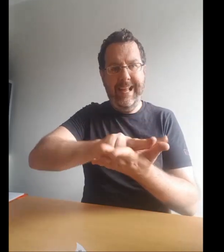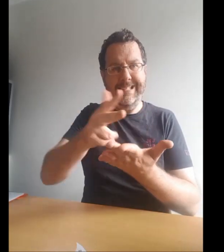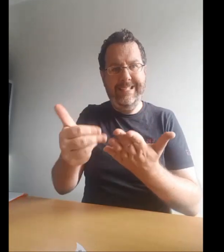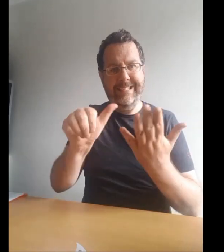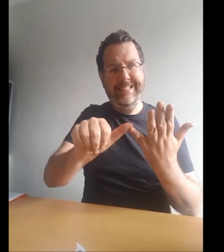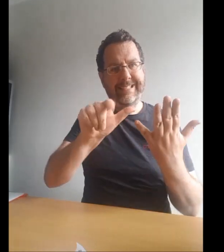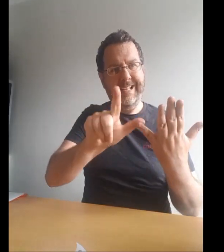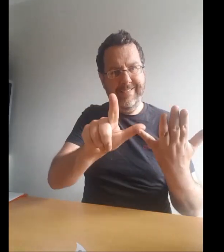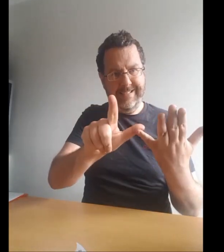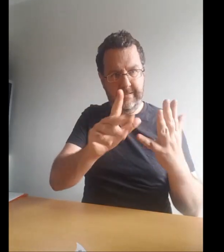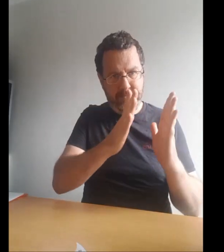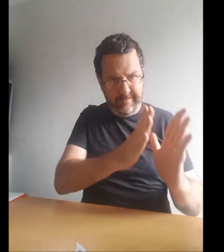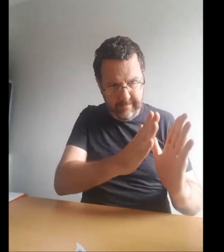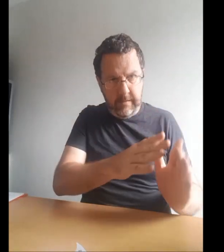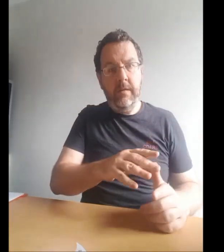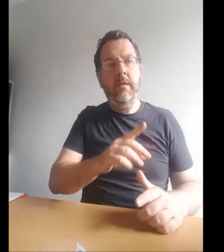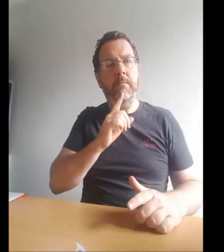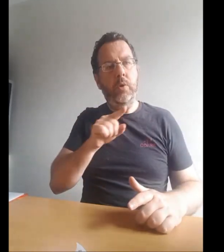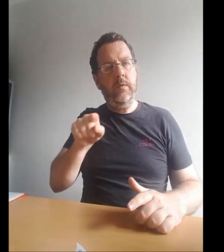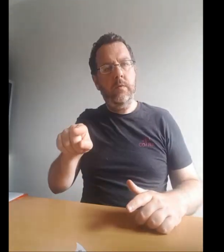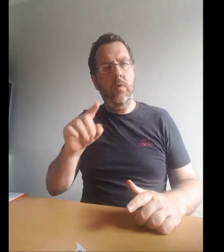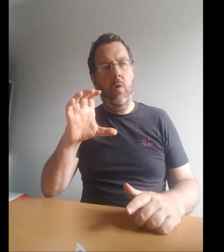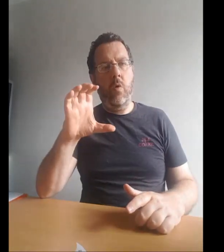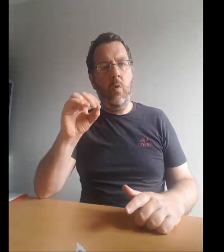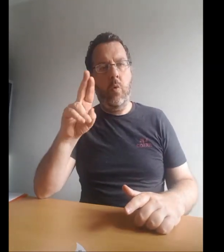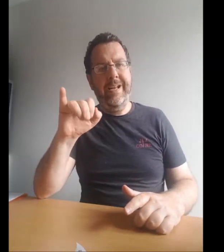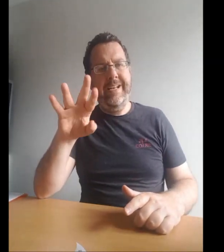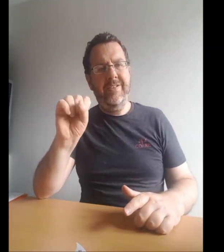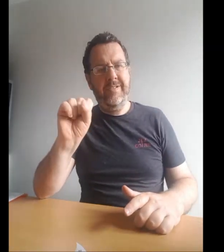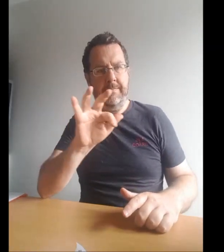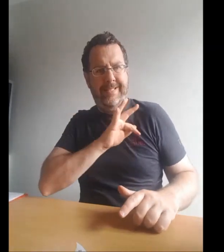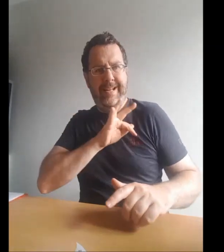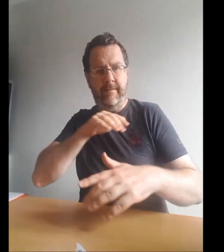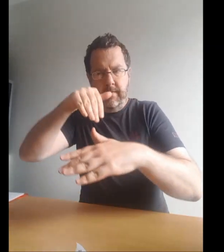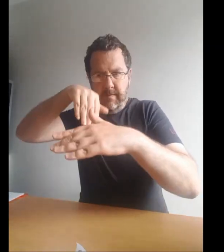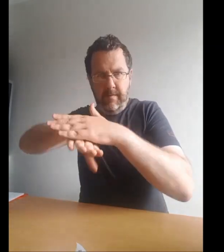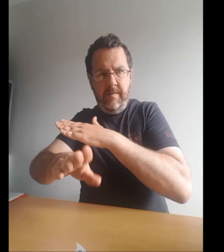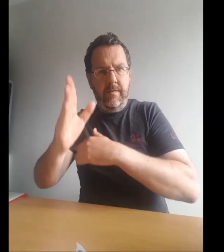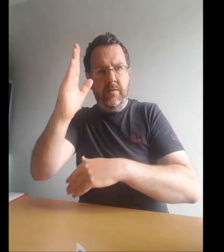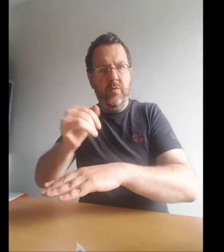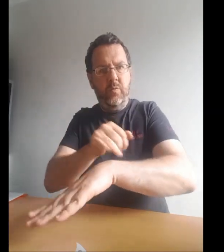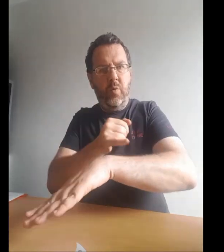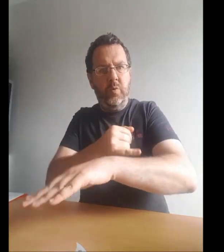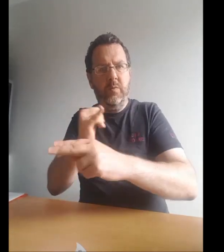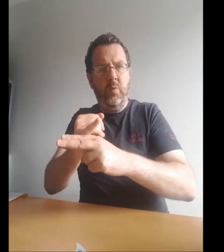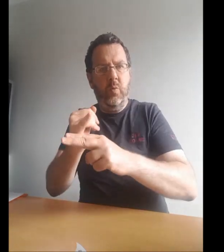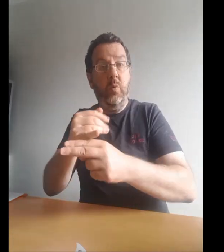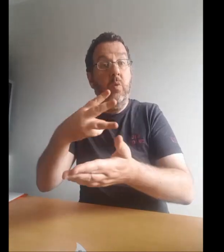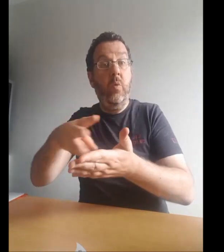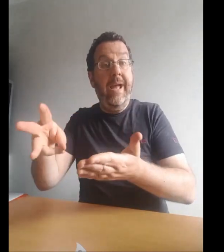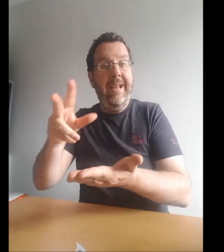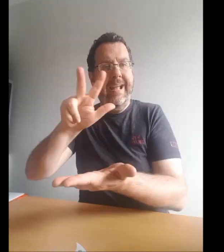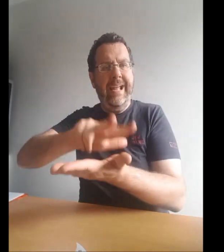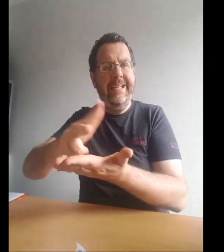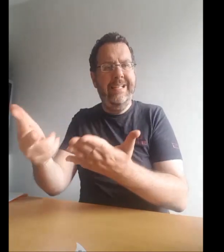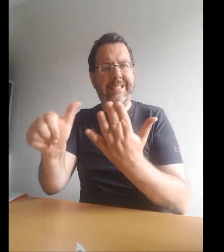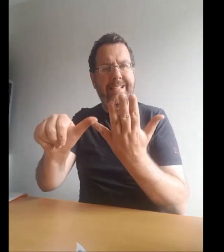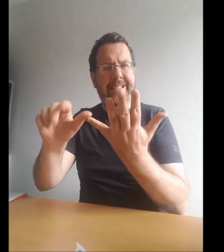1867. But Cornelius began attending St. Joseph's in Cabra later on in